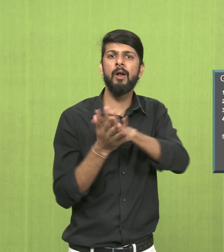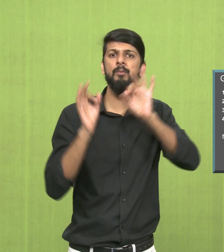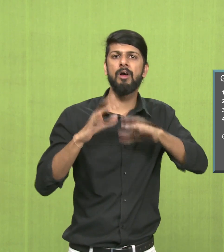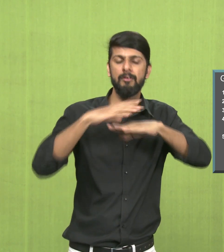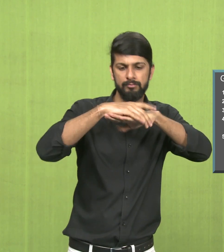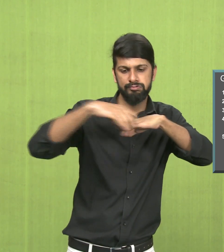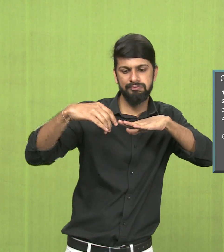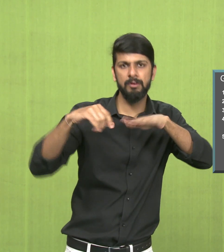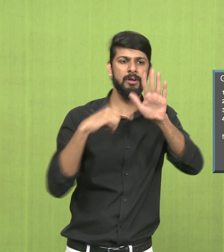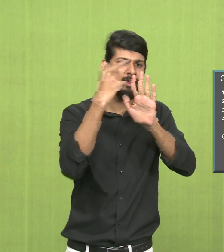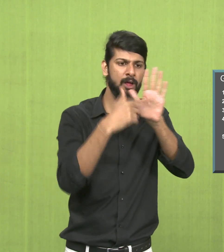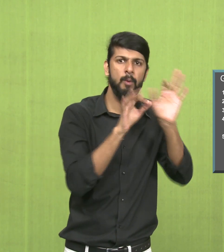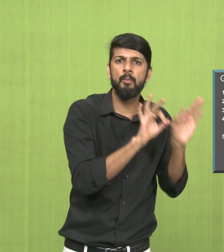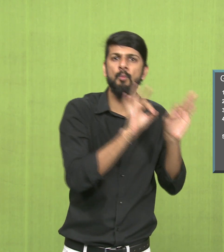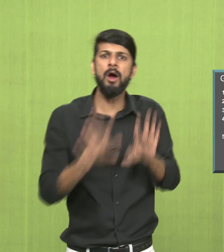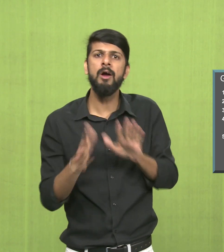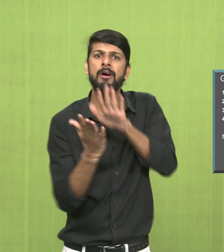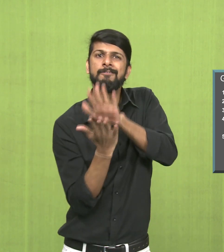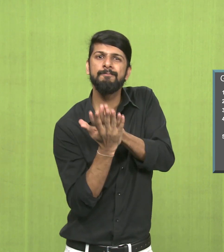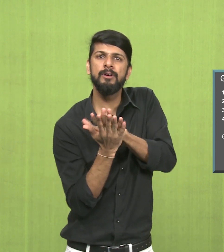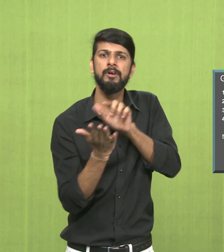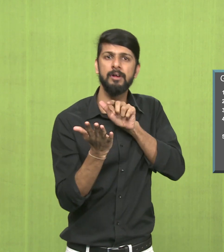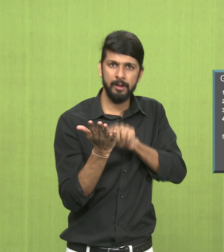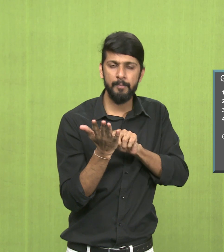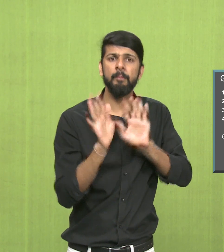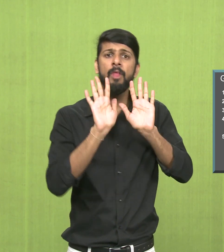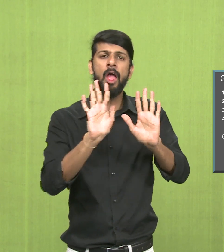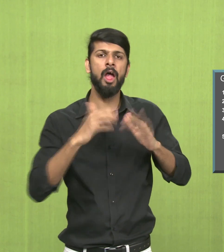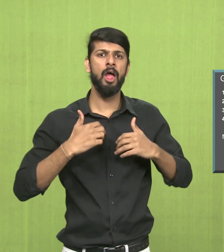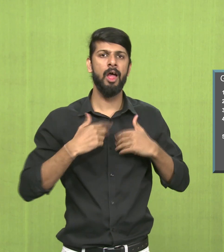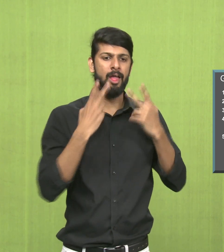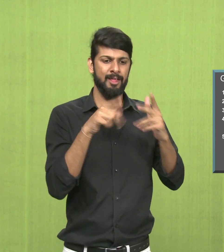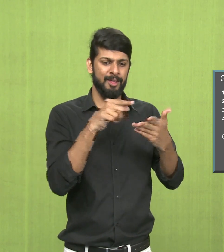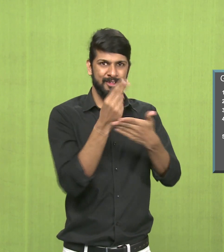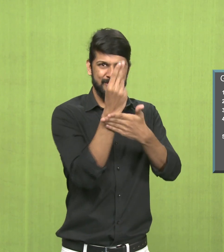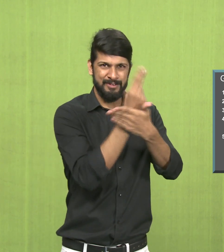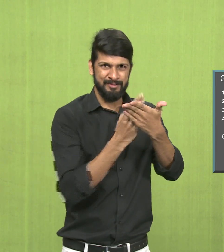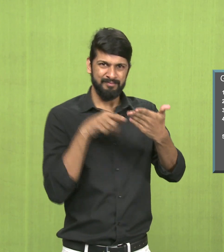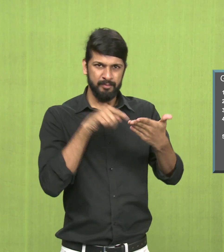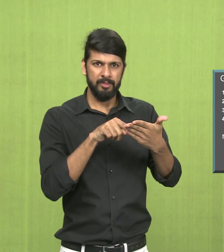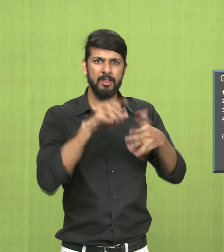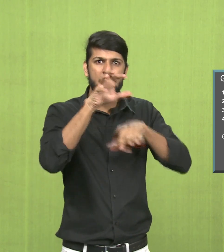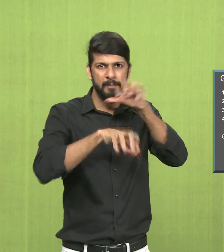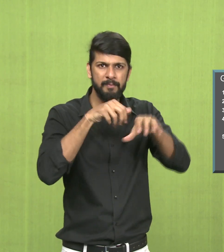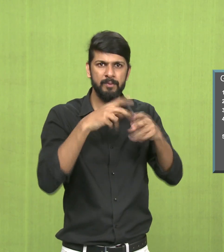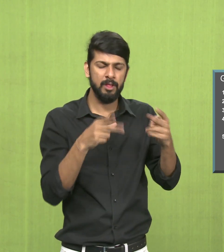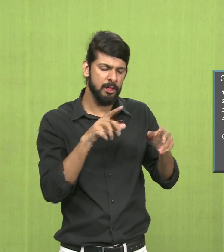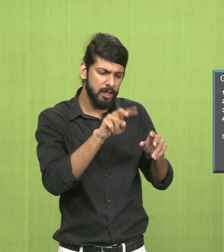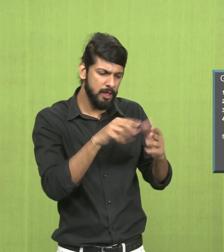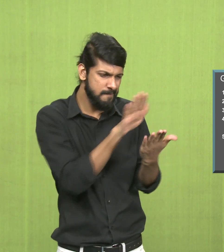First, you will dip it in color, touch your fingers or your sole